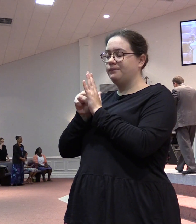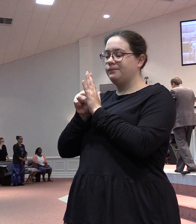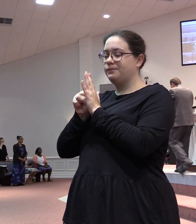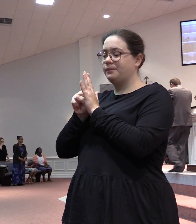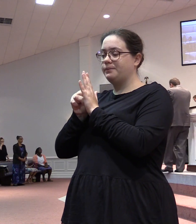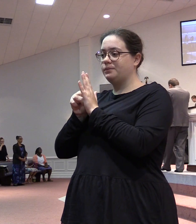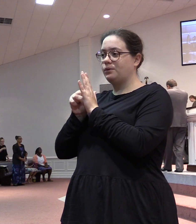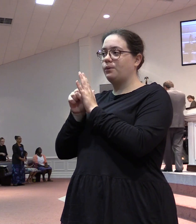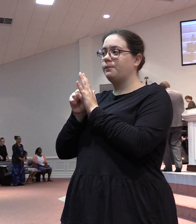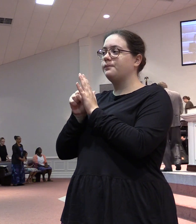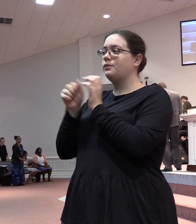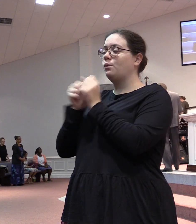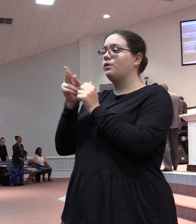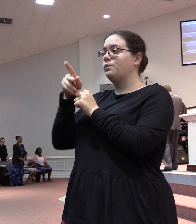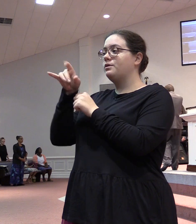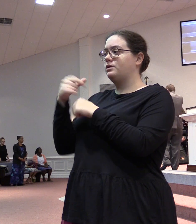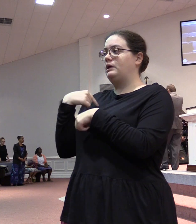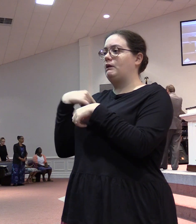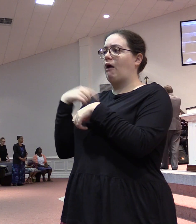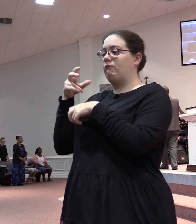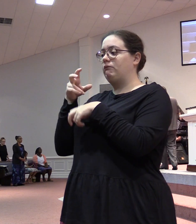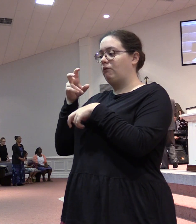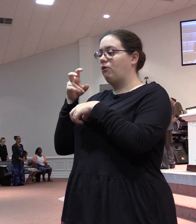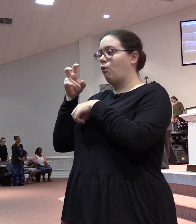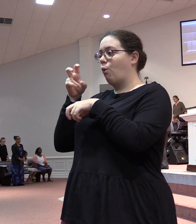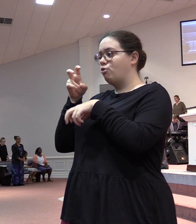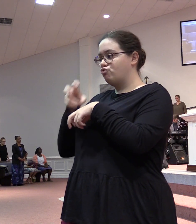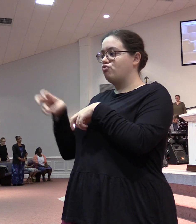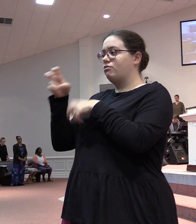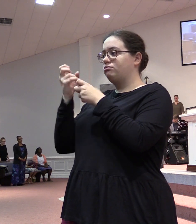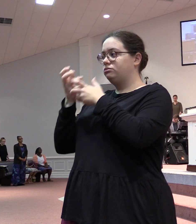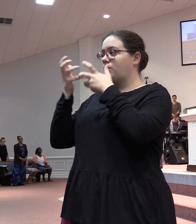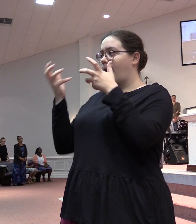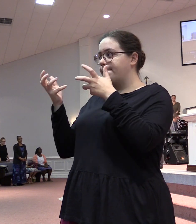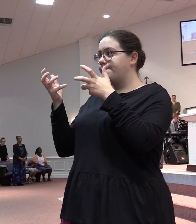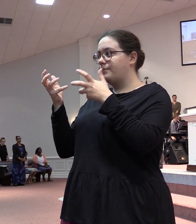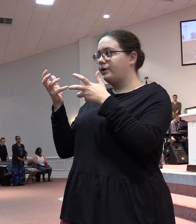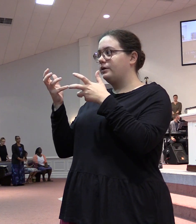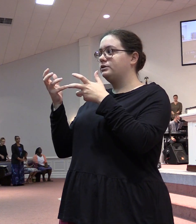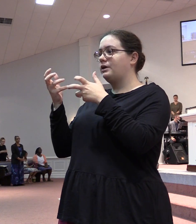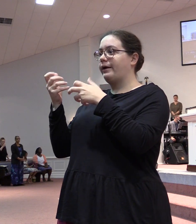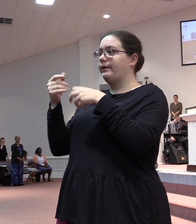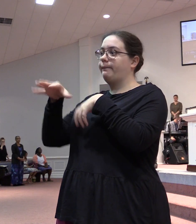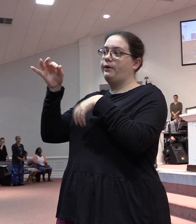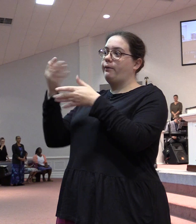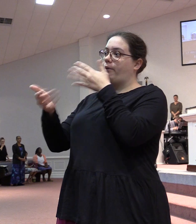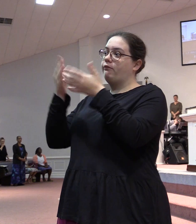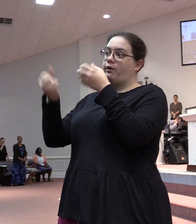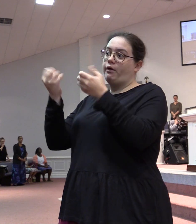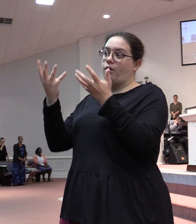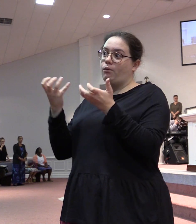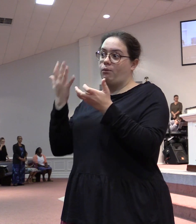with the UPC, because I travel so much and rent enough cars, I can now just pick any car I want. So, you